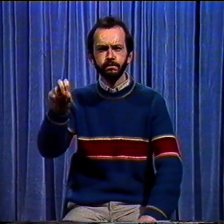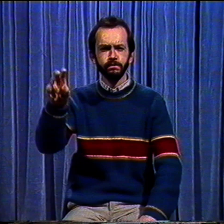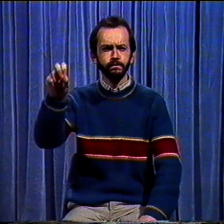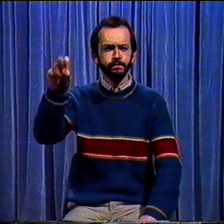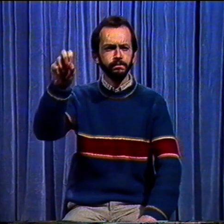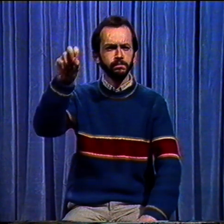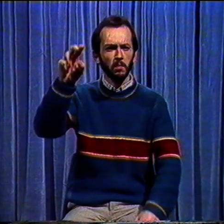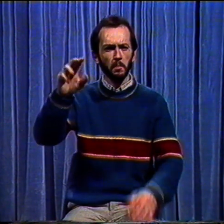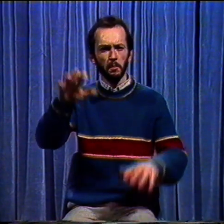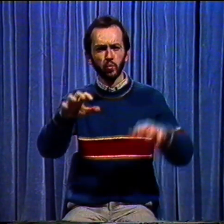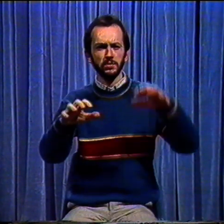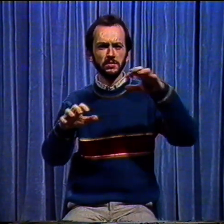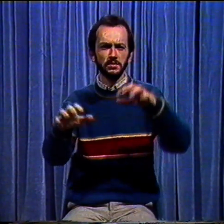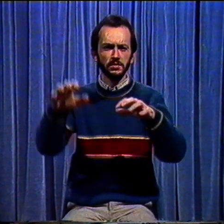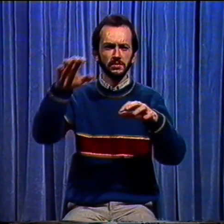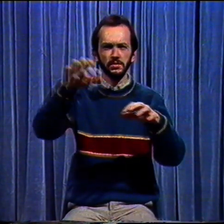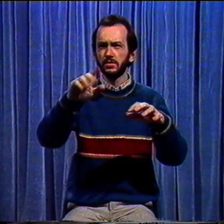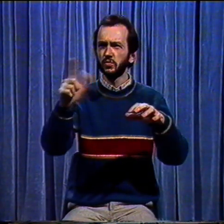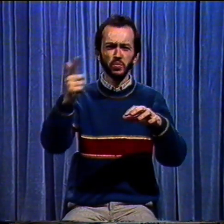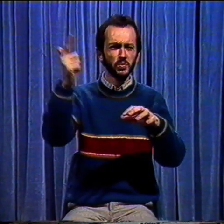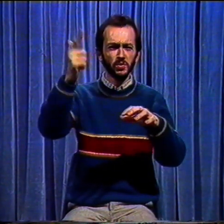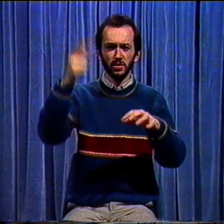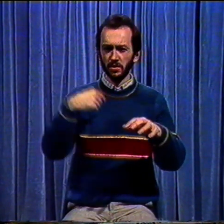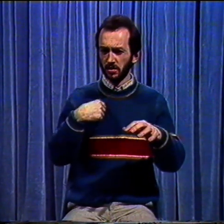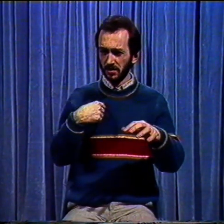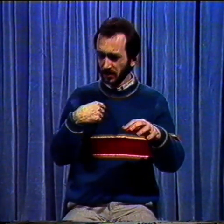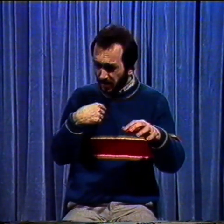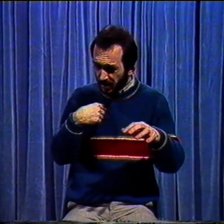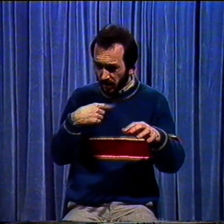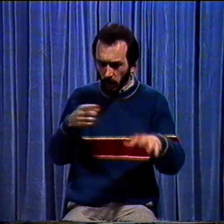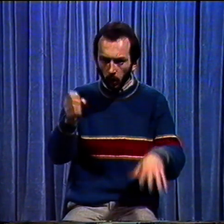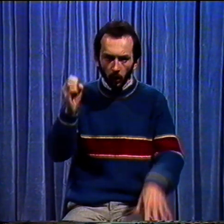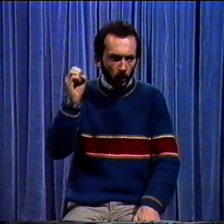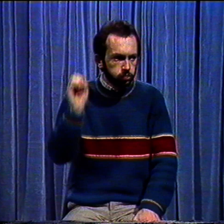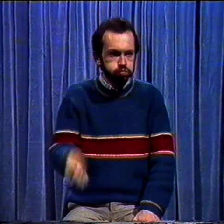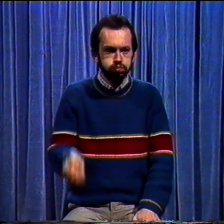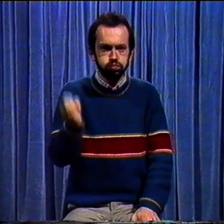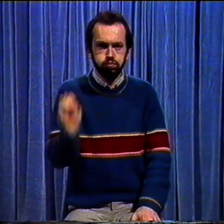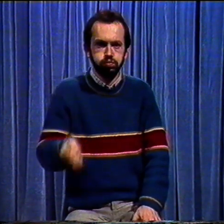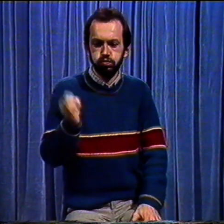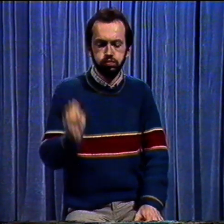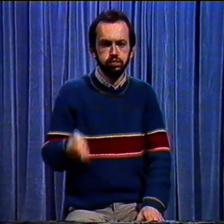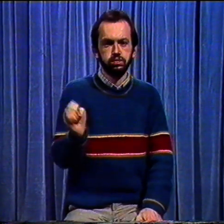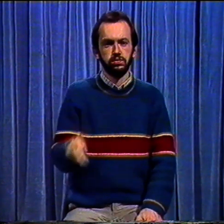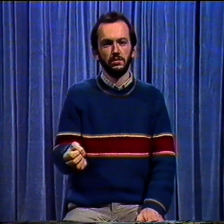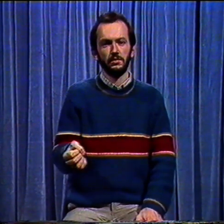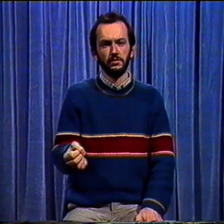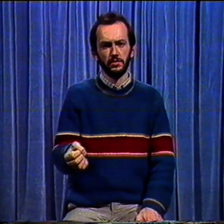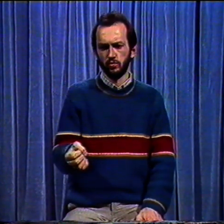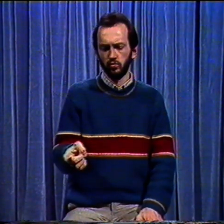This means that somebody was explaining to me that they've been walking in the mountains, very high in the mountains. Wow, I couldn't do that.